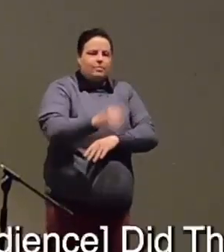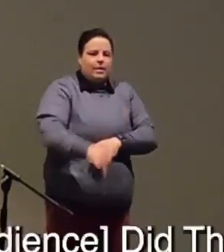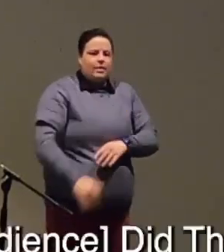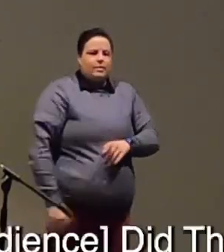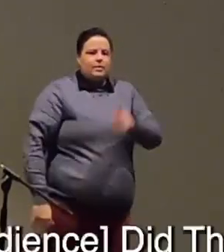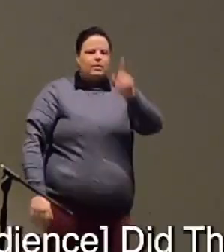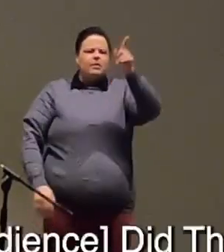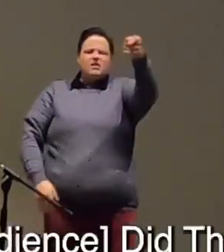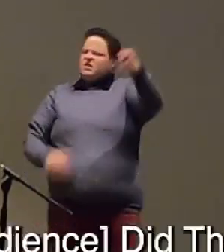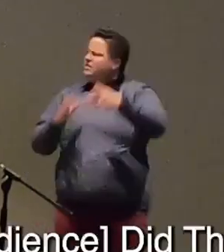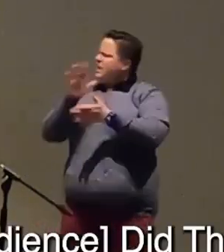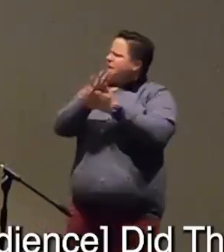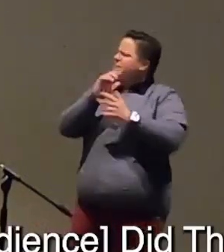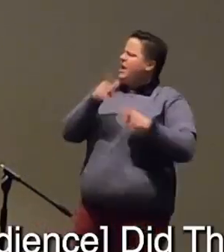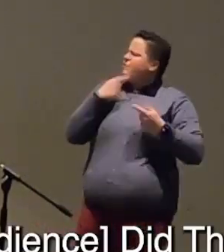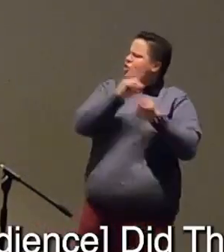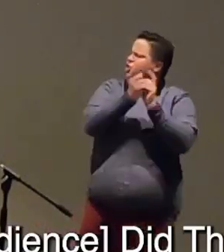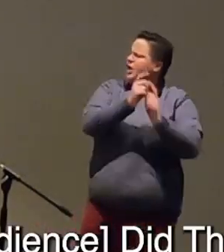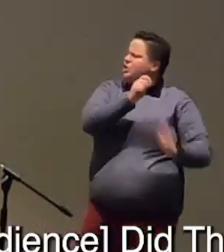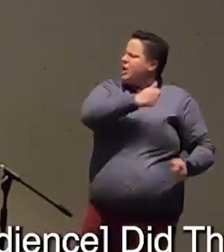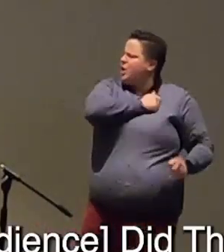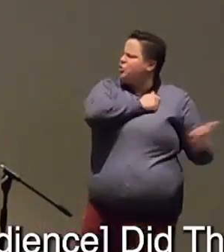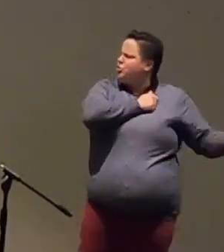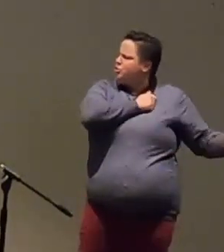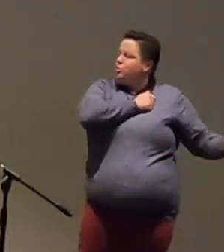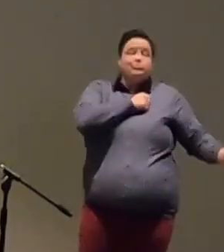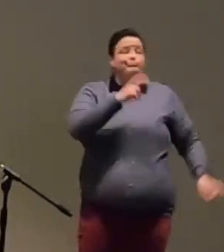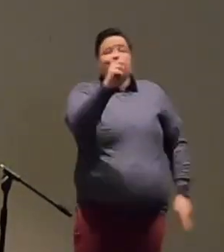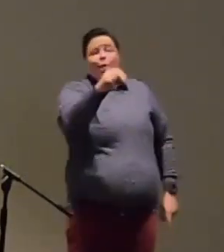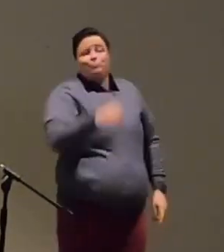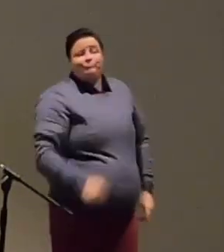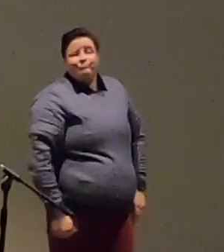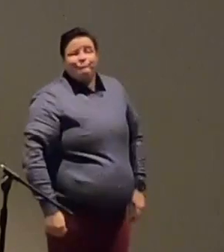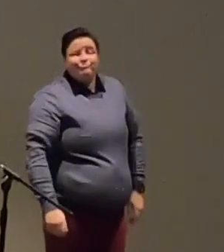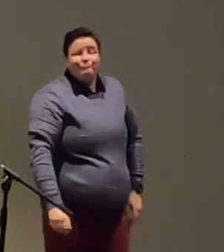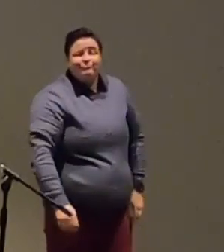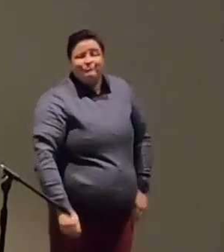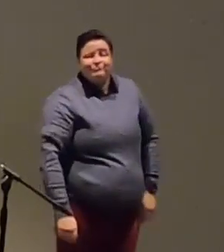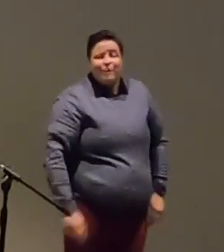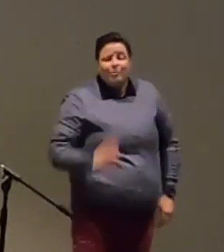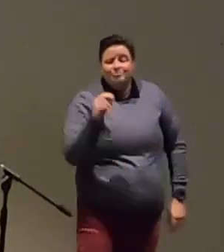Did the Academy ever change their attitude? No.